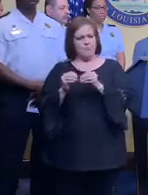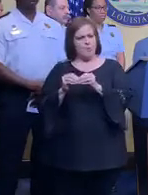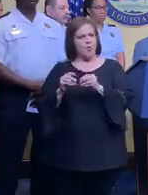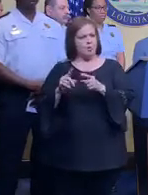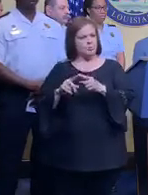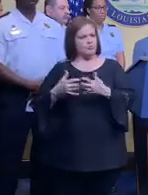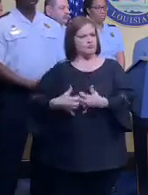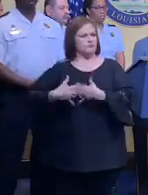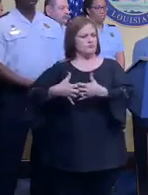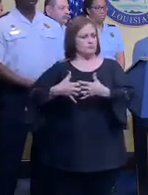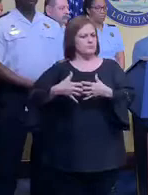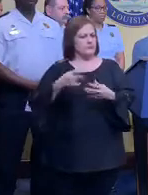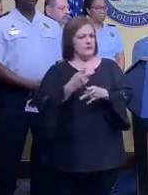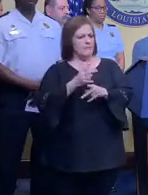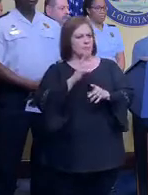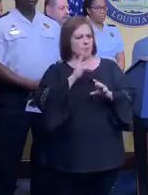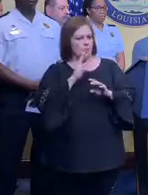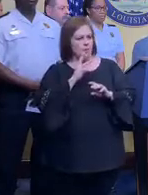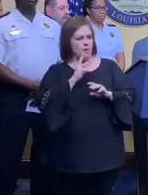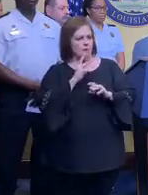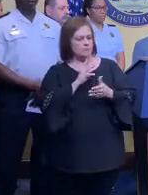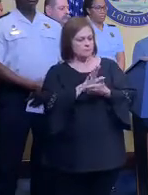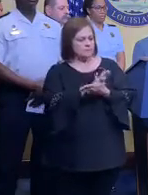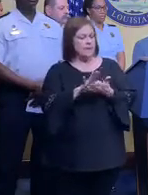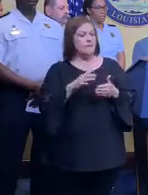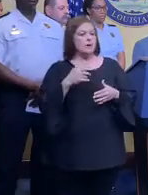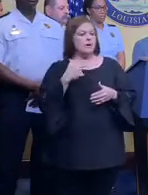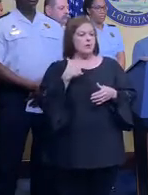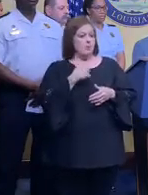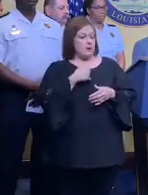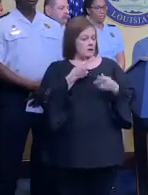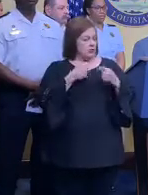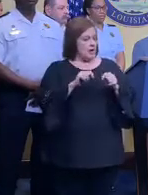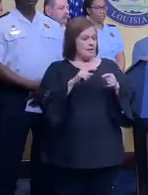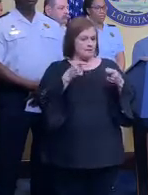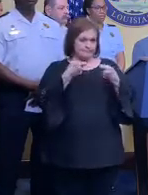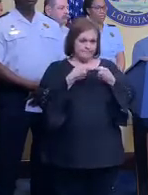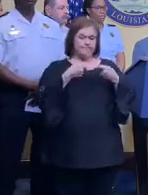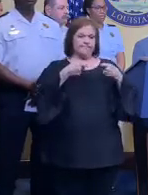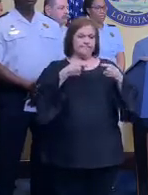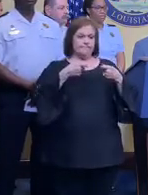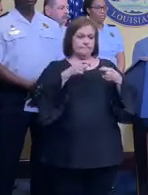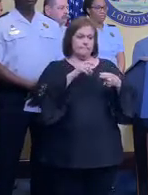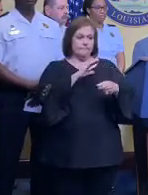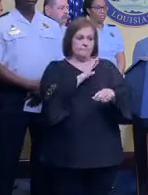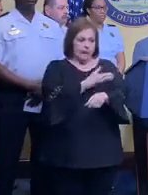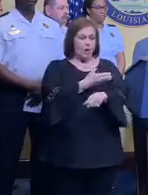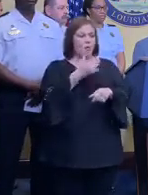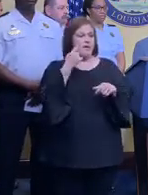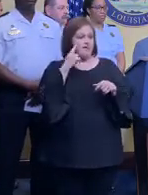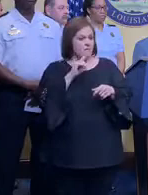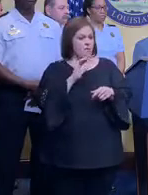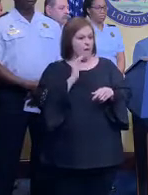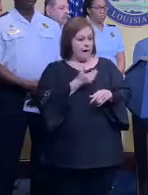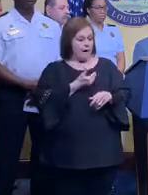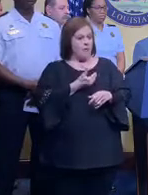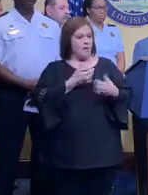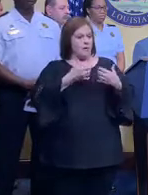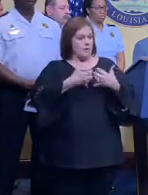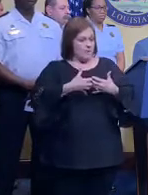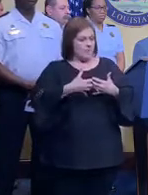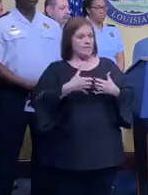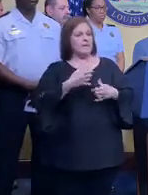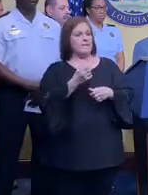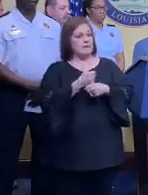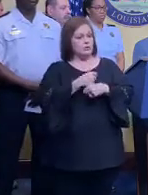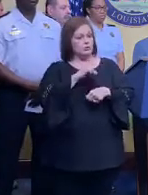our stations. We are able to produce as much power as we need to manage all the needs for today's event and all